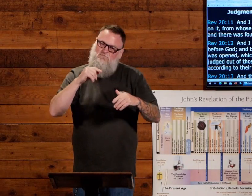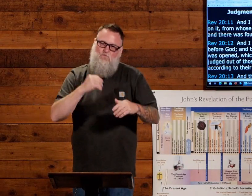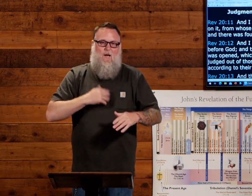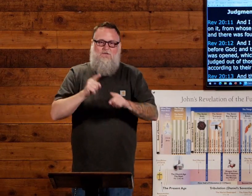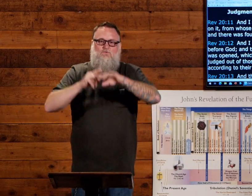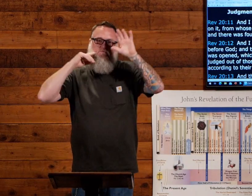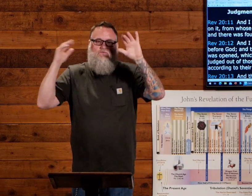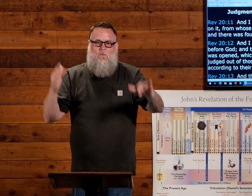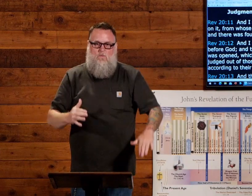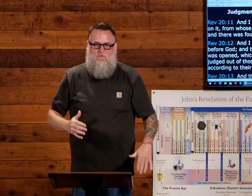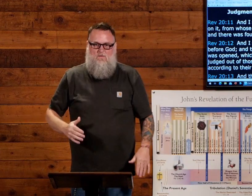White as snow.